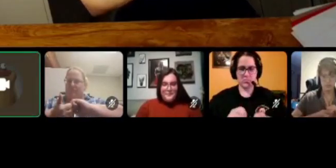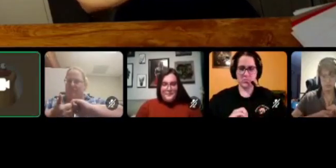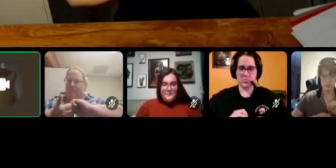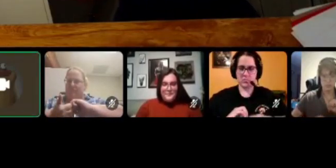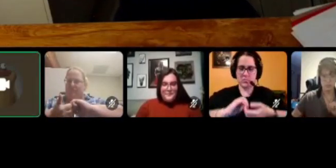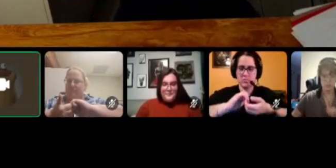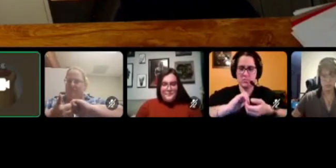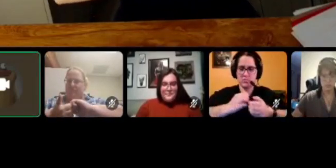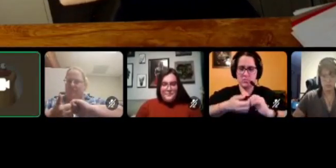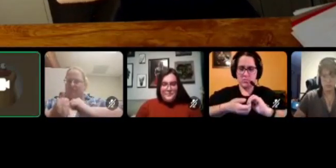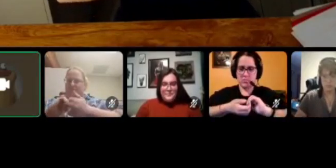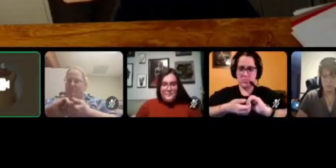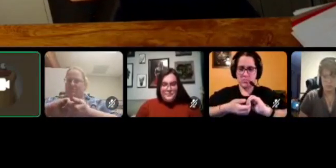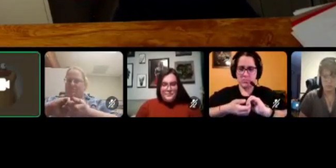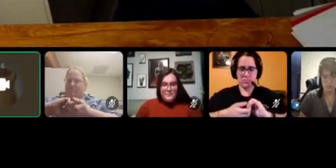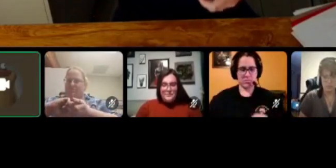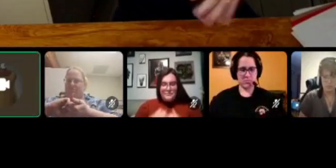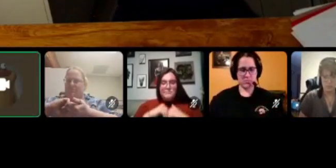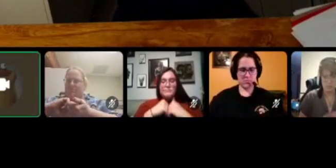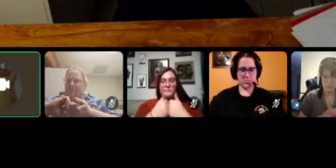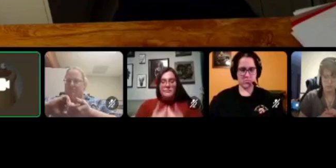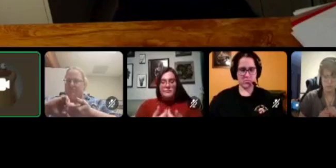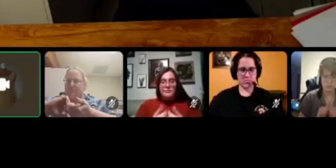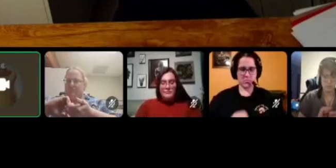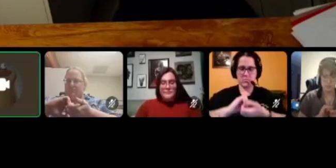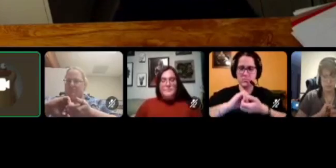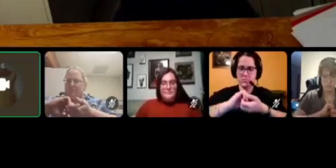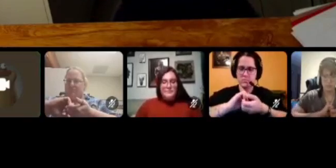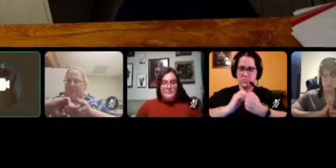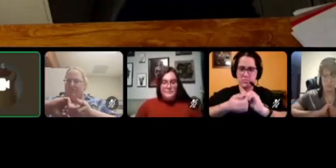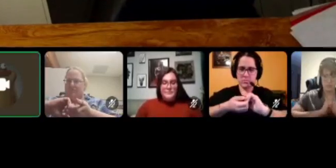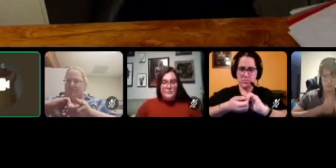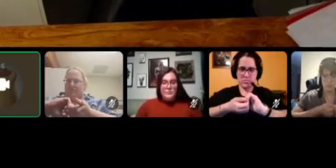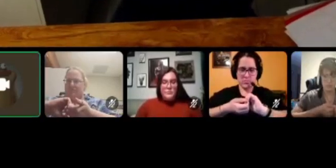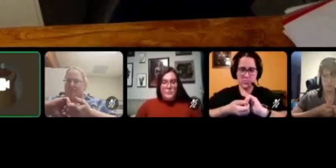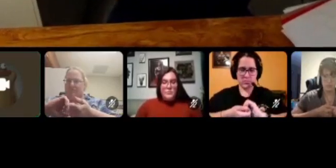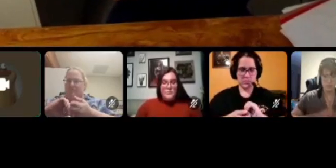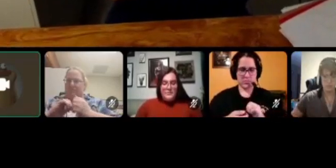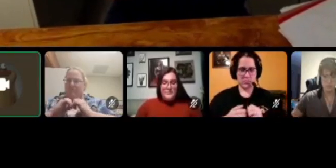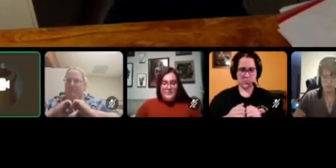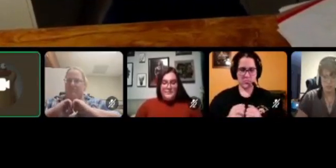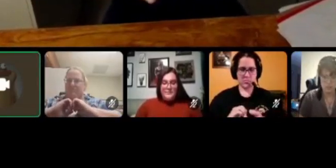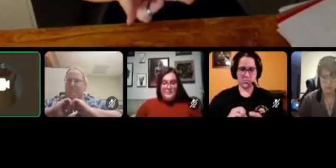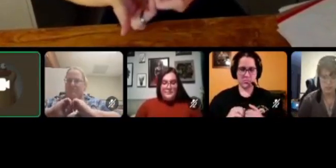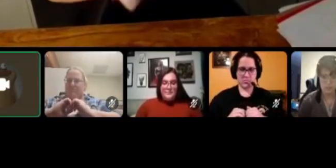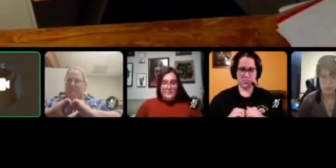Honestly, any way you want to move this is acceptable. So like this, perfectly fine. If you want to move it